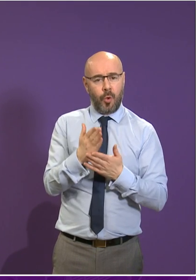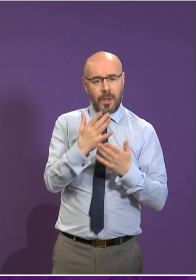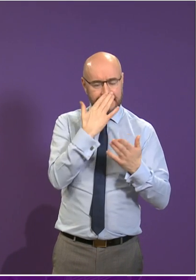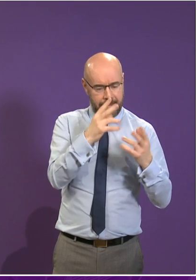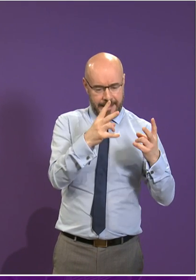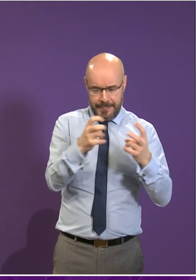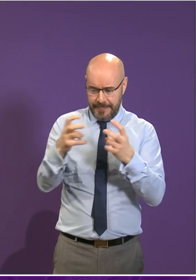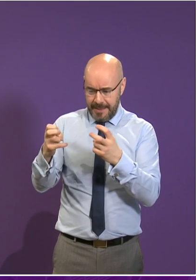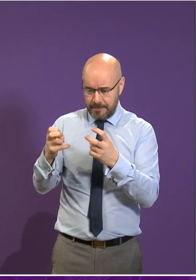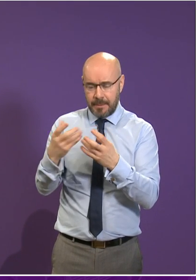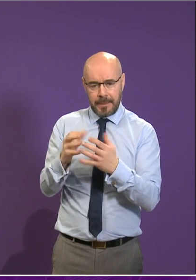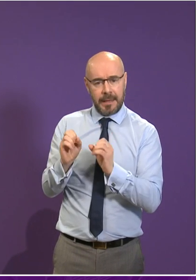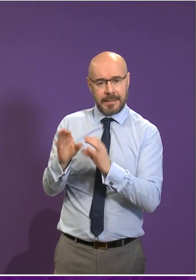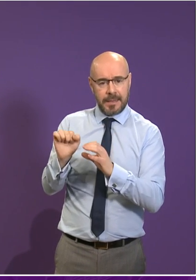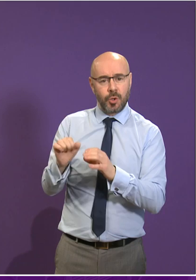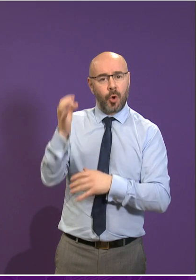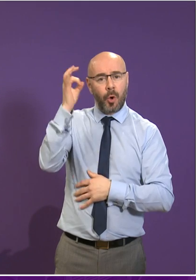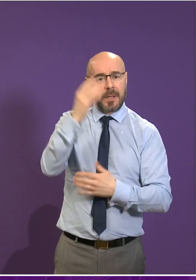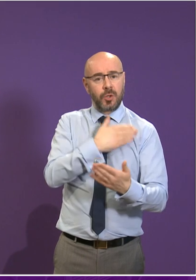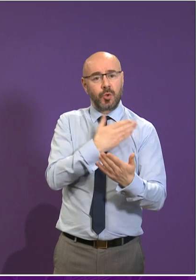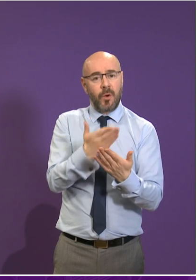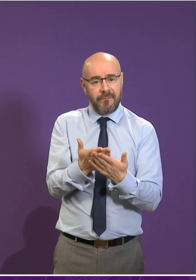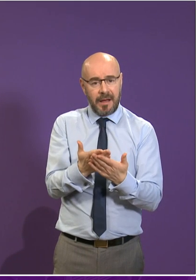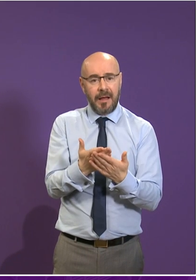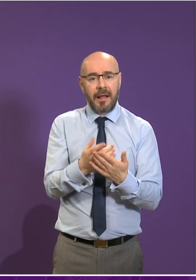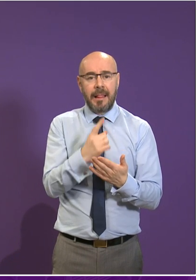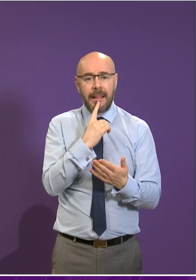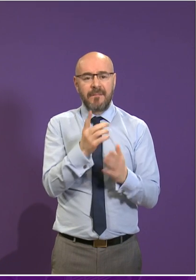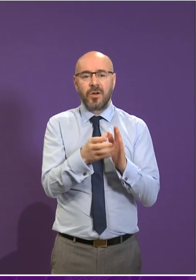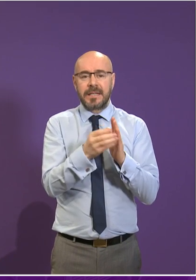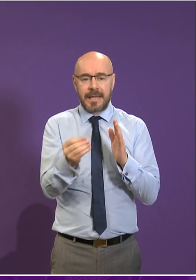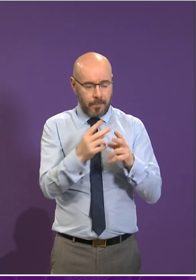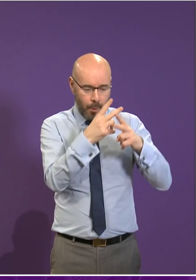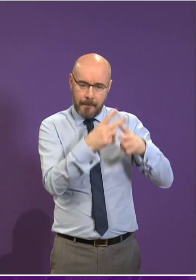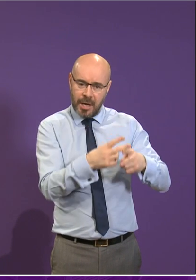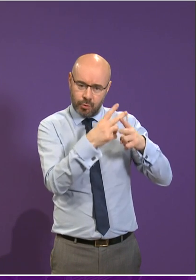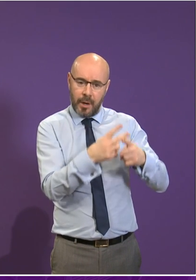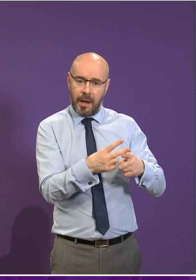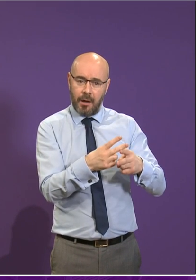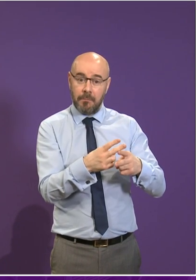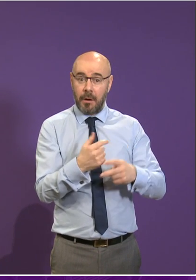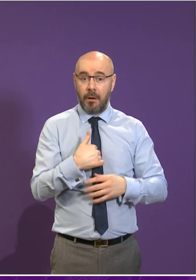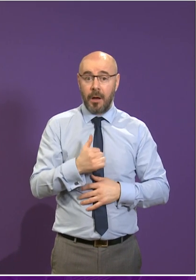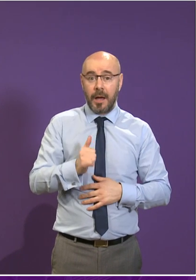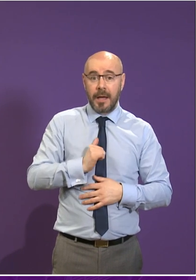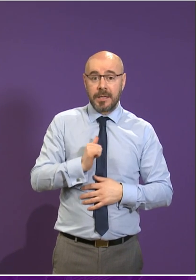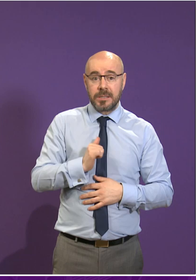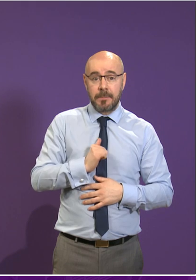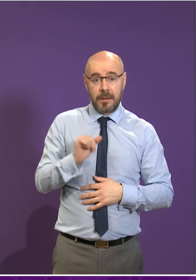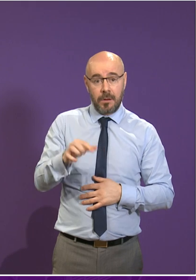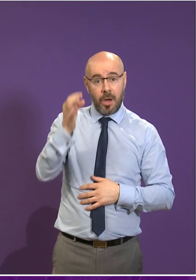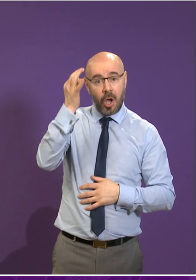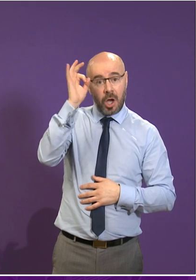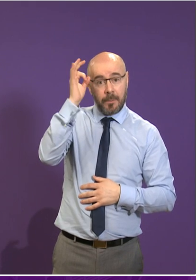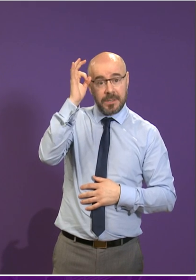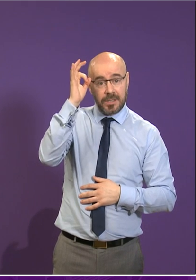so far by the committee, issues such as cultural barriers and the need for enhanced pastoral care. I would therefore expect the Commission's proposals to